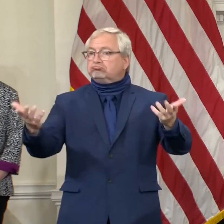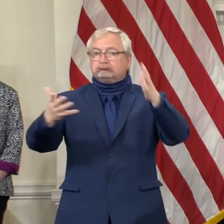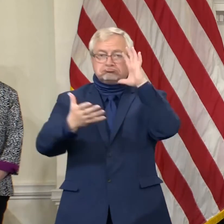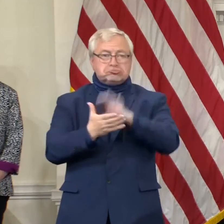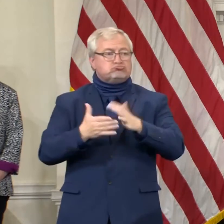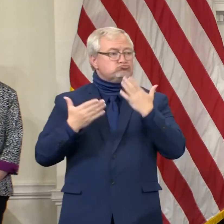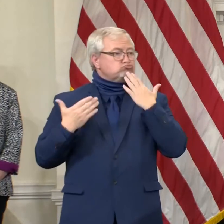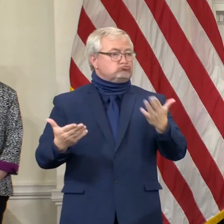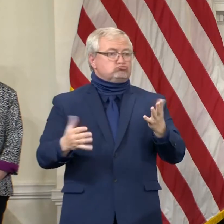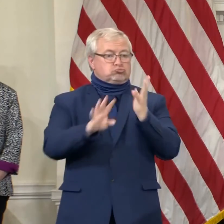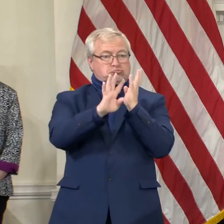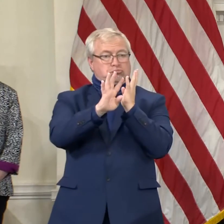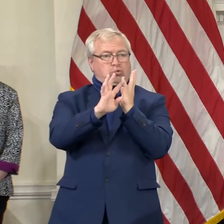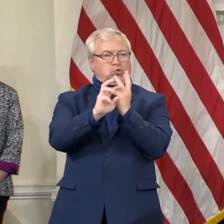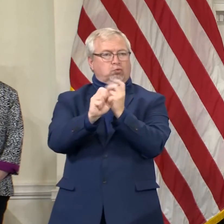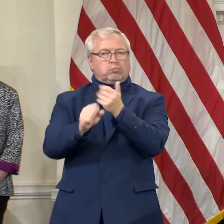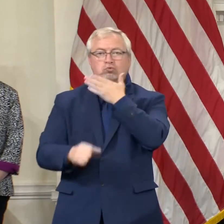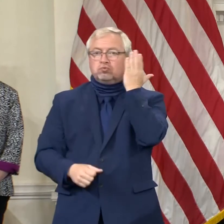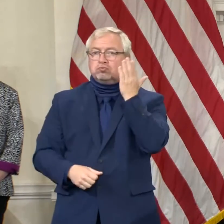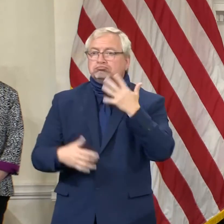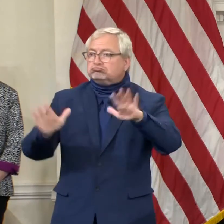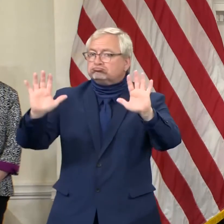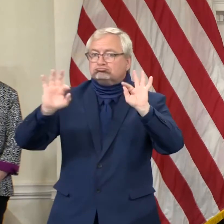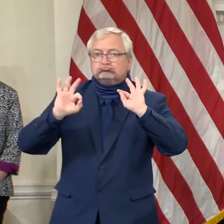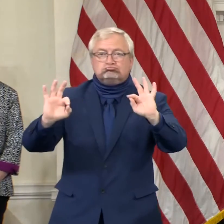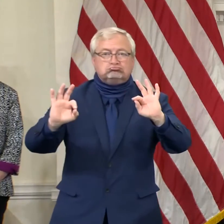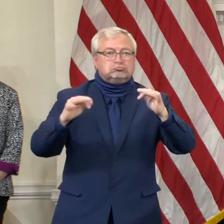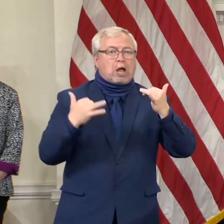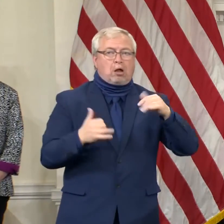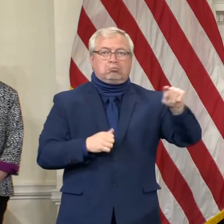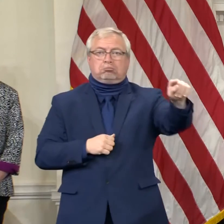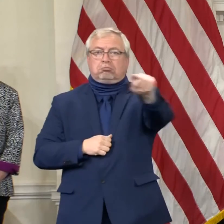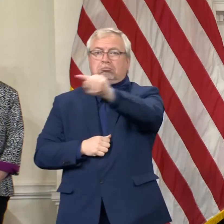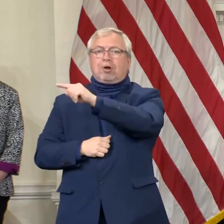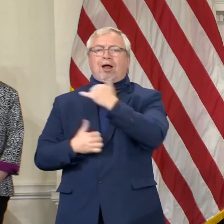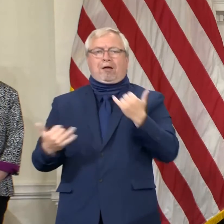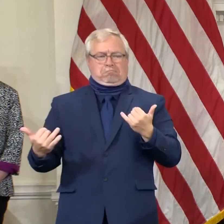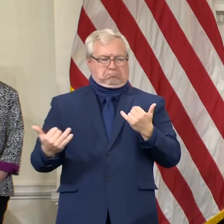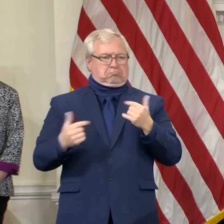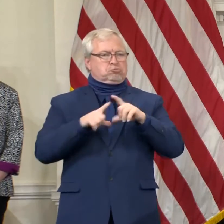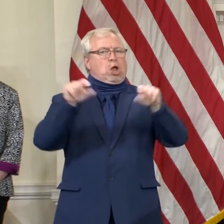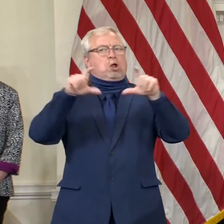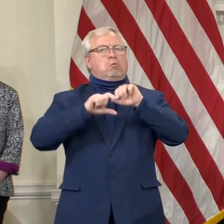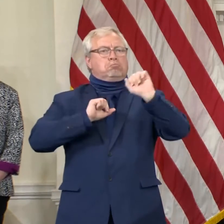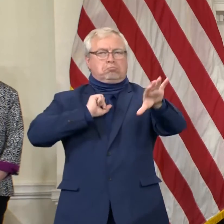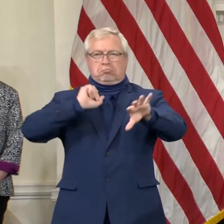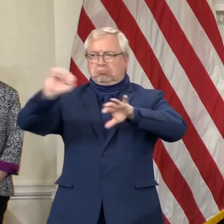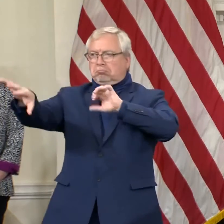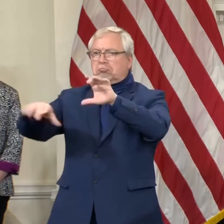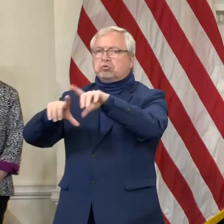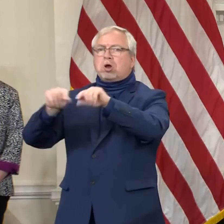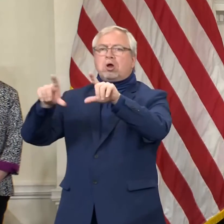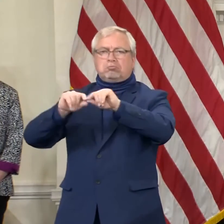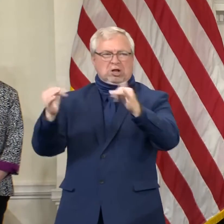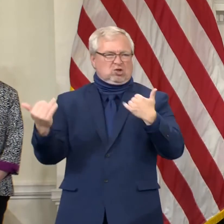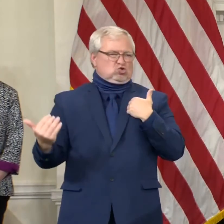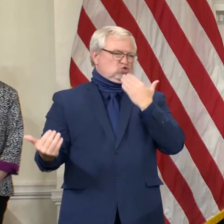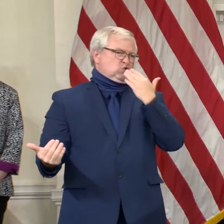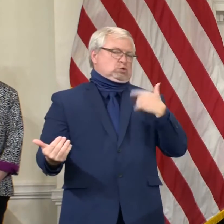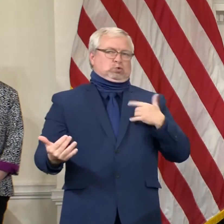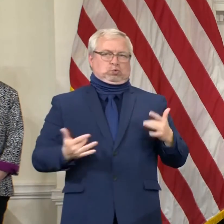it's frustrating still for the people who haven't gotten their checks. We've gotten 7 different changes